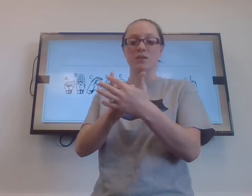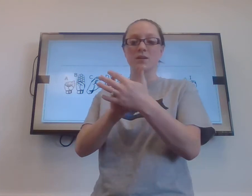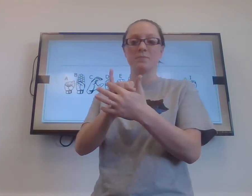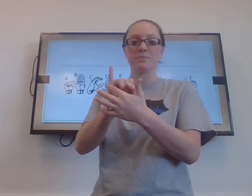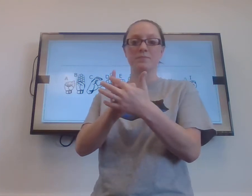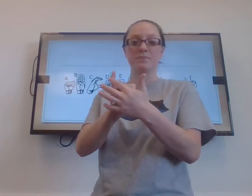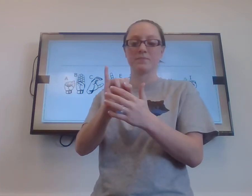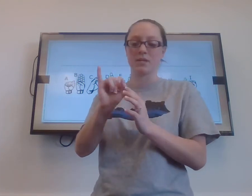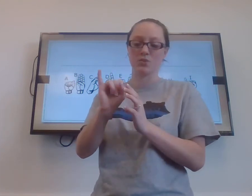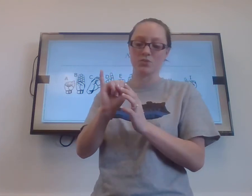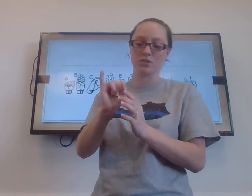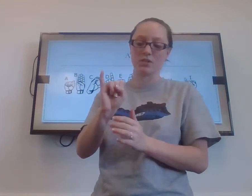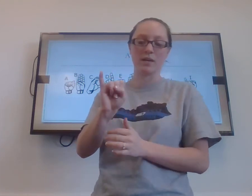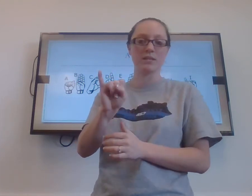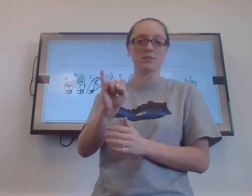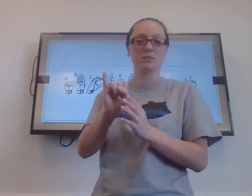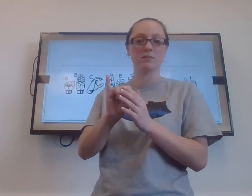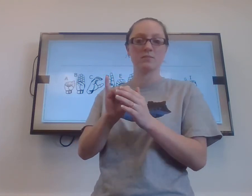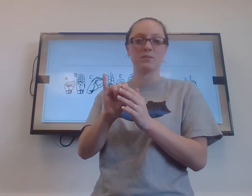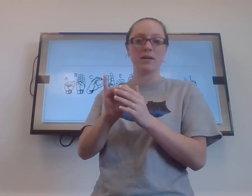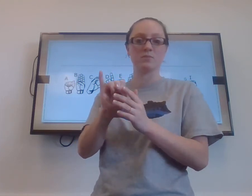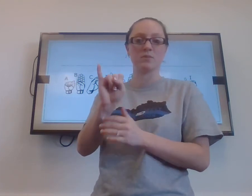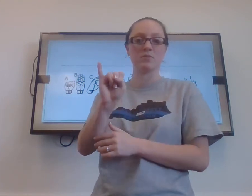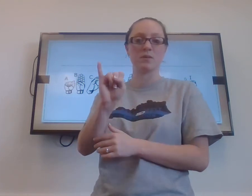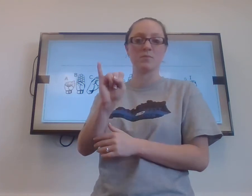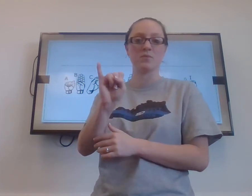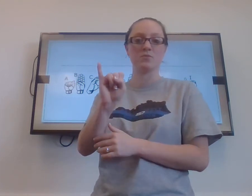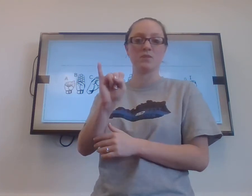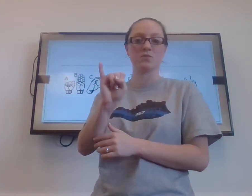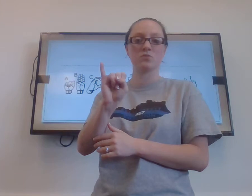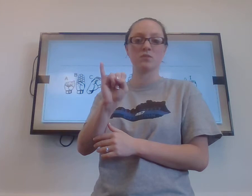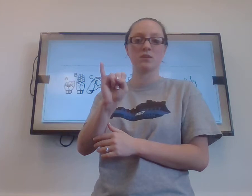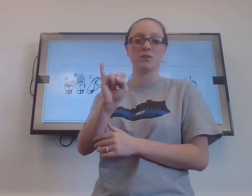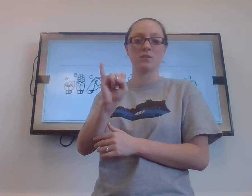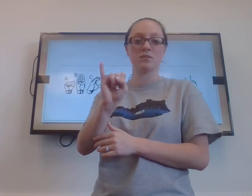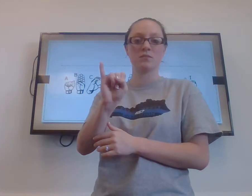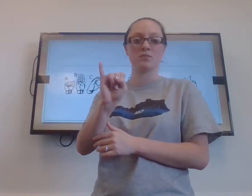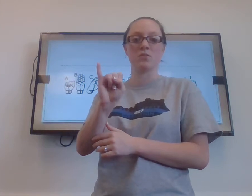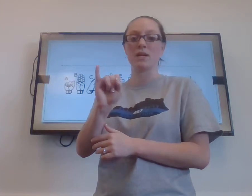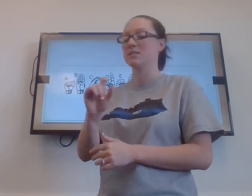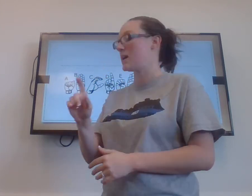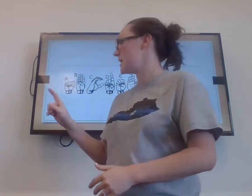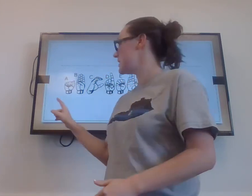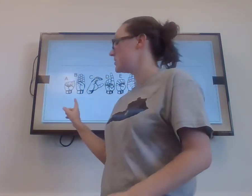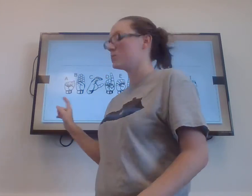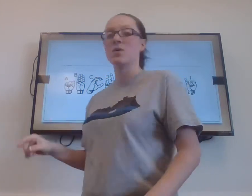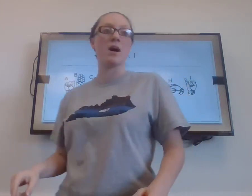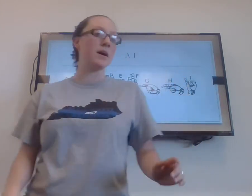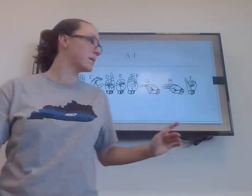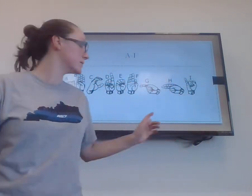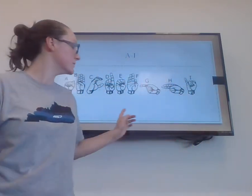up, and you're just going to clasp with your thumb on those fingers. So that's A through I.